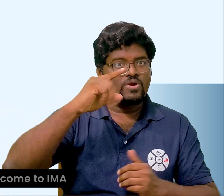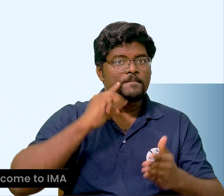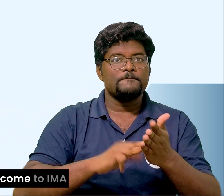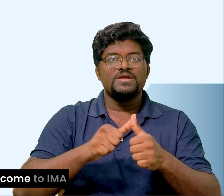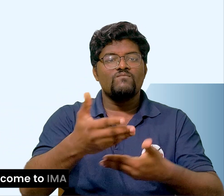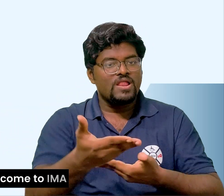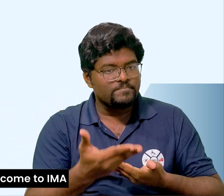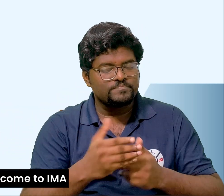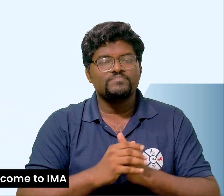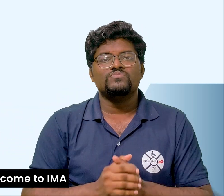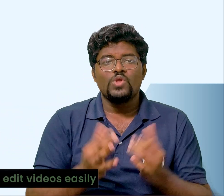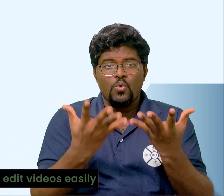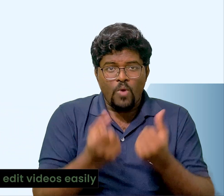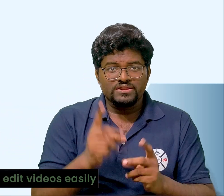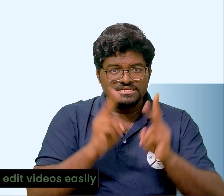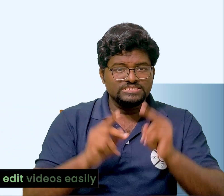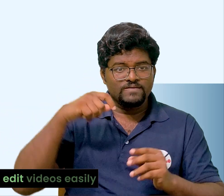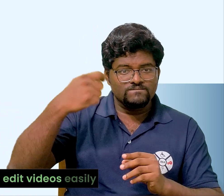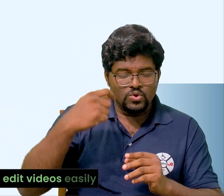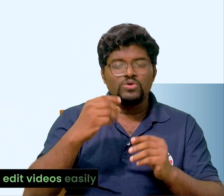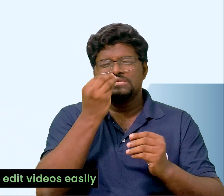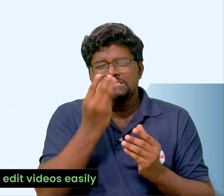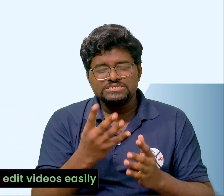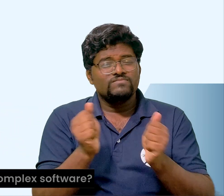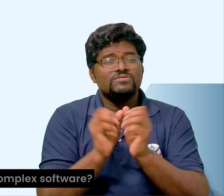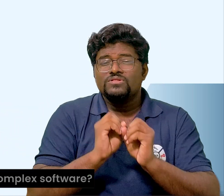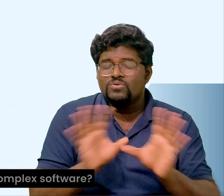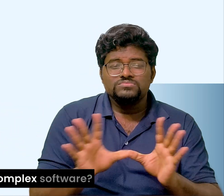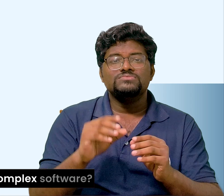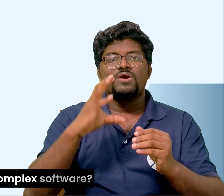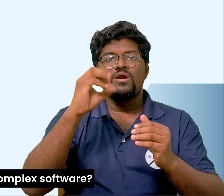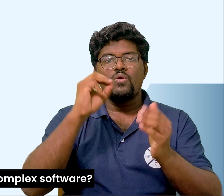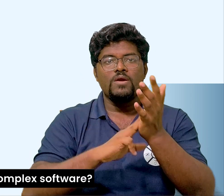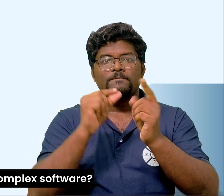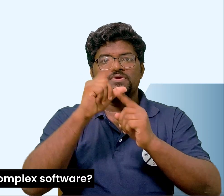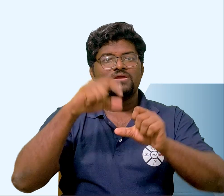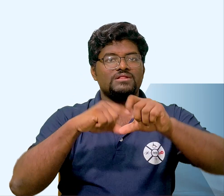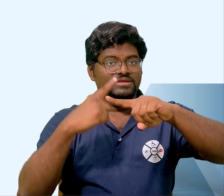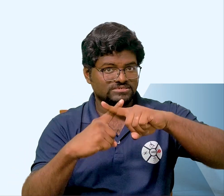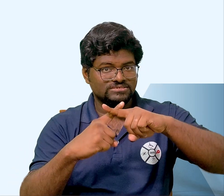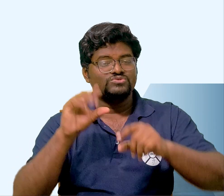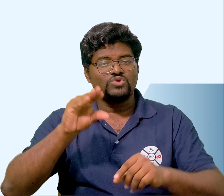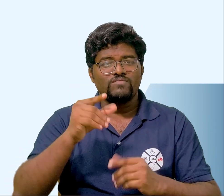Hello, welcome to IMA. Do you want to edit videos easily without any complex software?